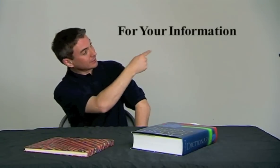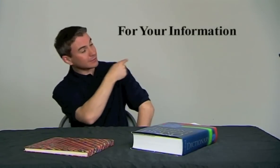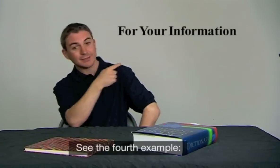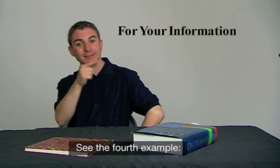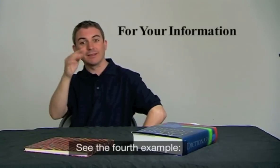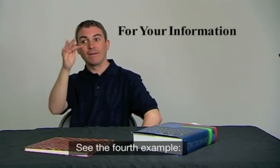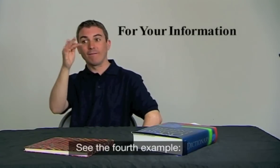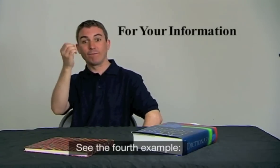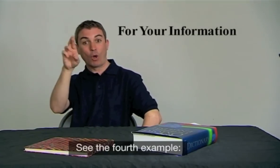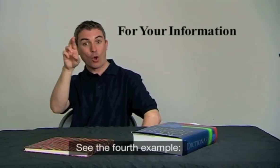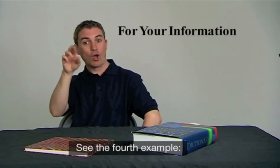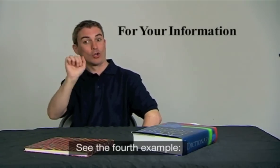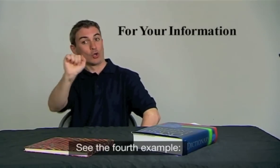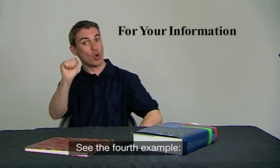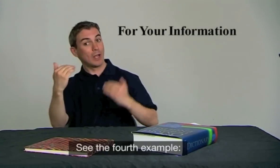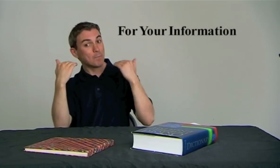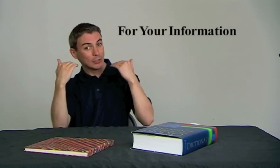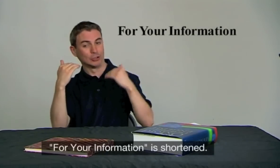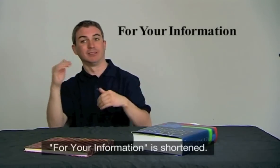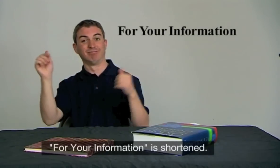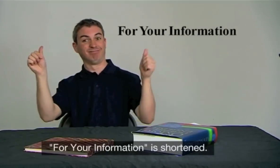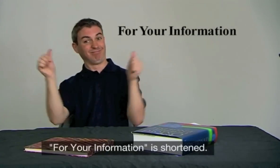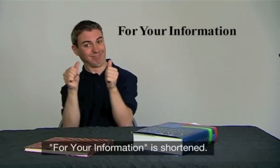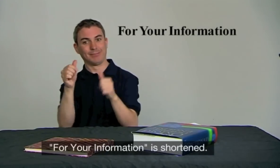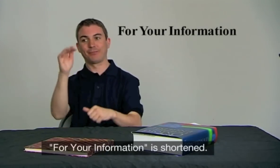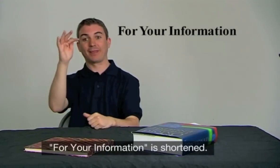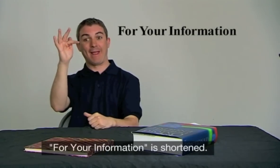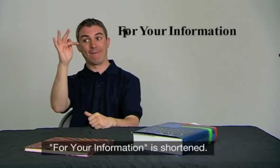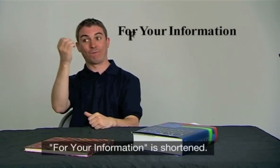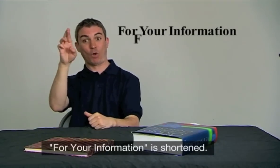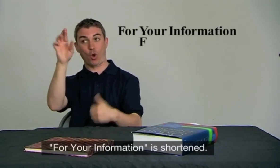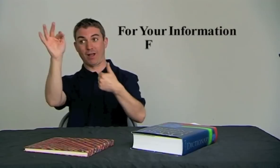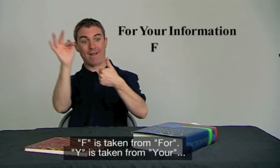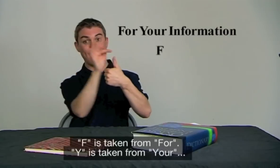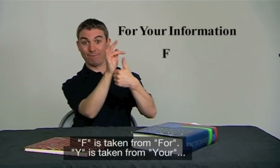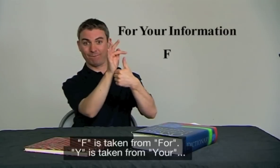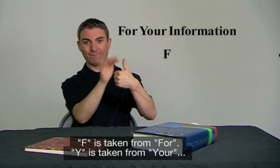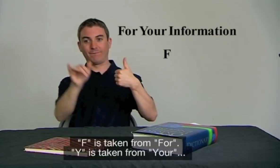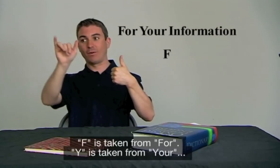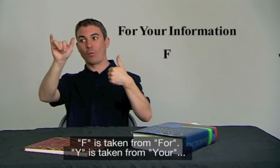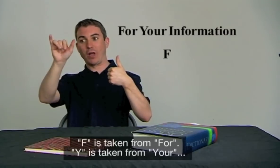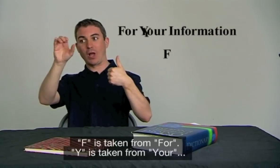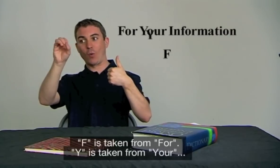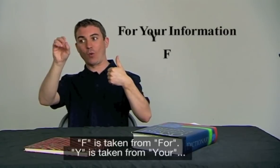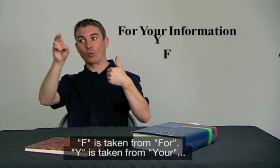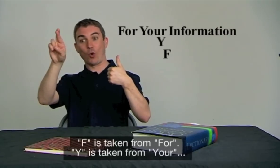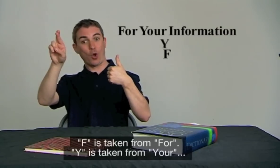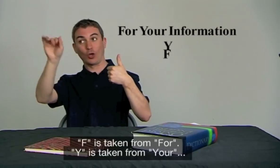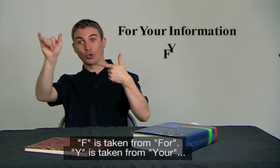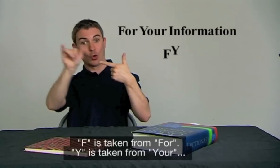See the fourth example. For your information is shortened. F is taken from for, Y is taken